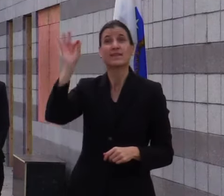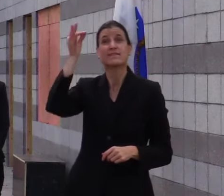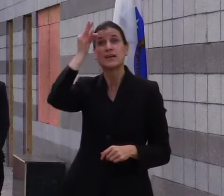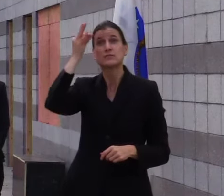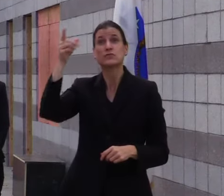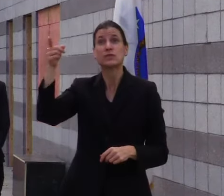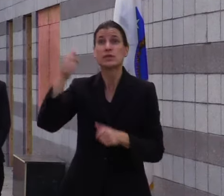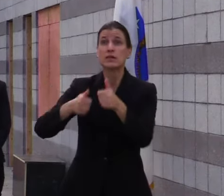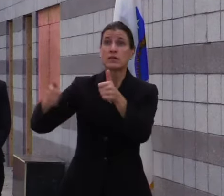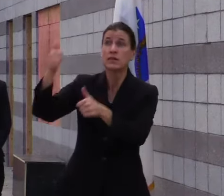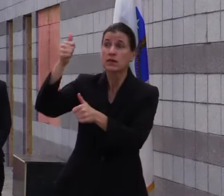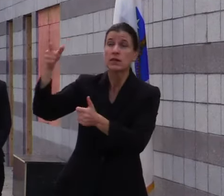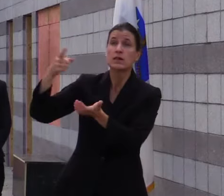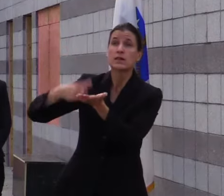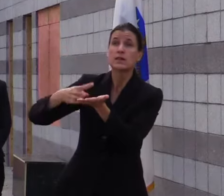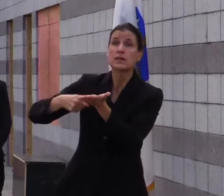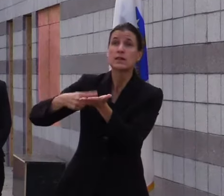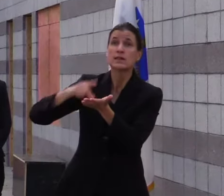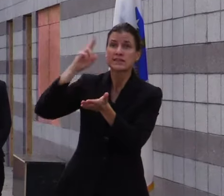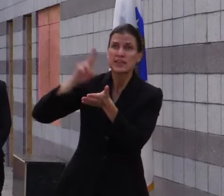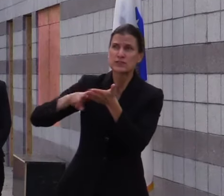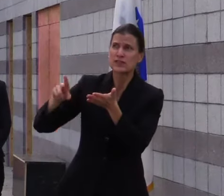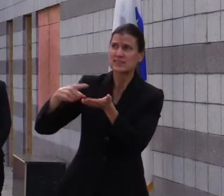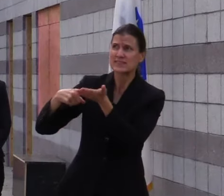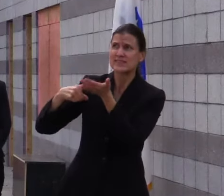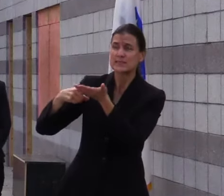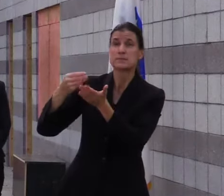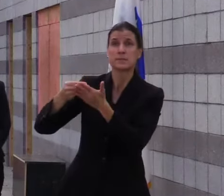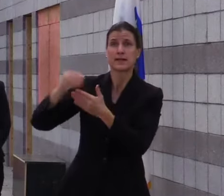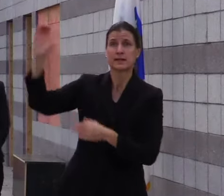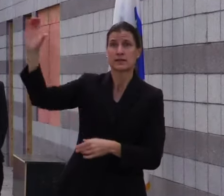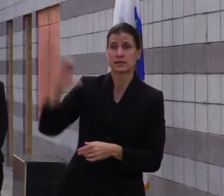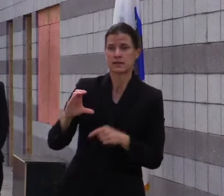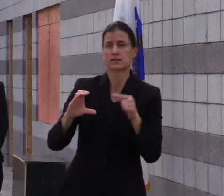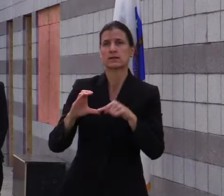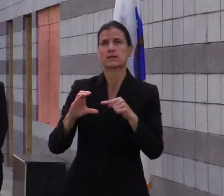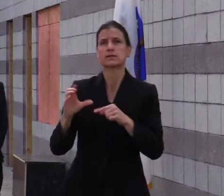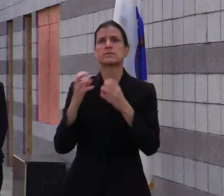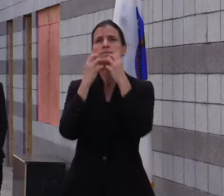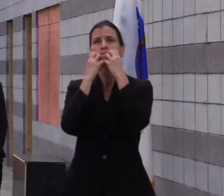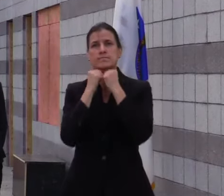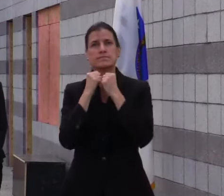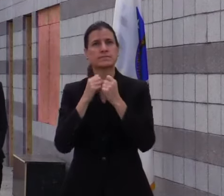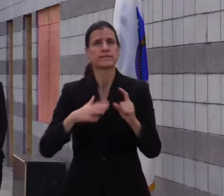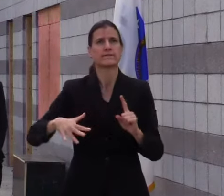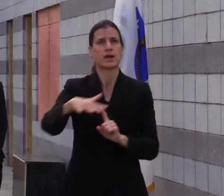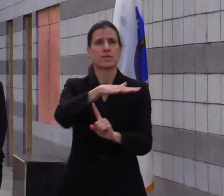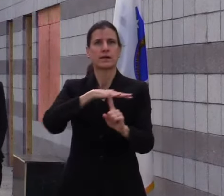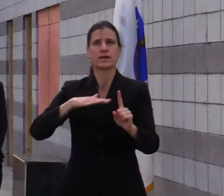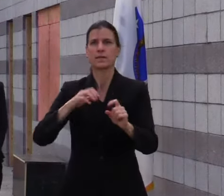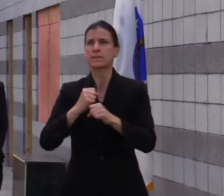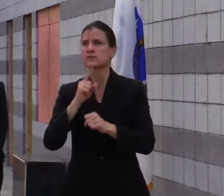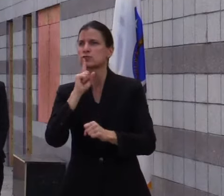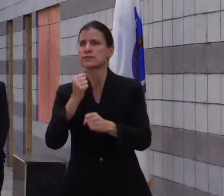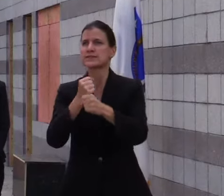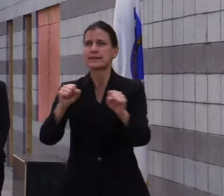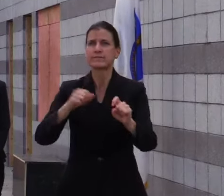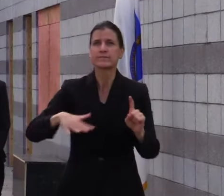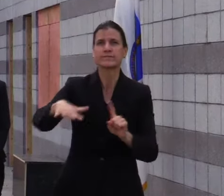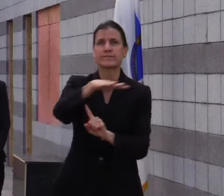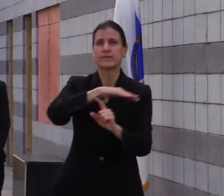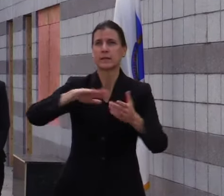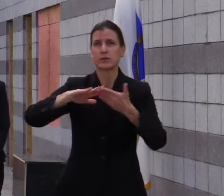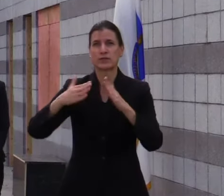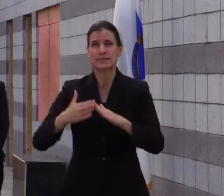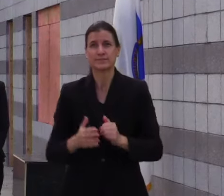environmental justice project. It absolutely is. But it will also significantly reduce vehicle emission on